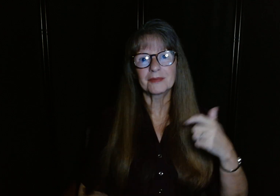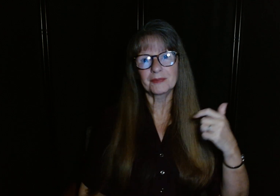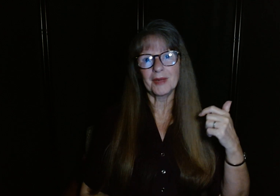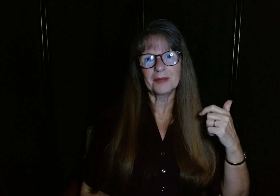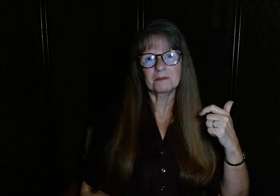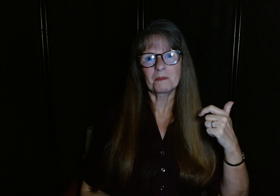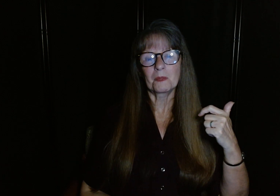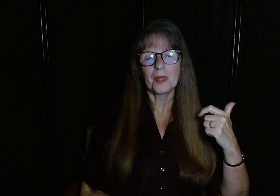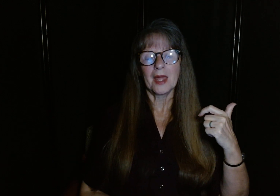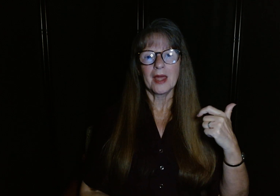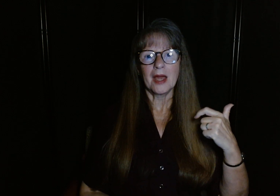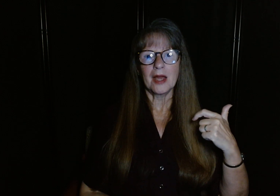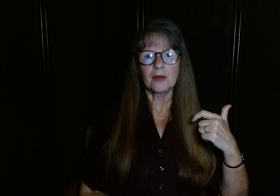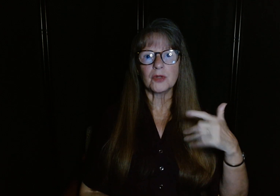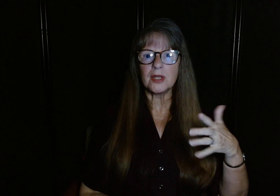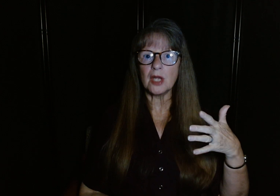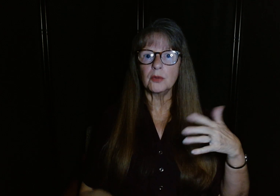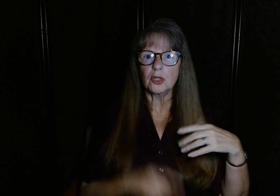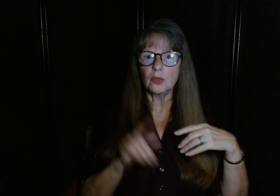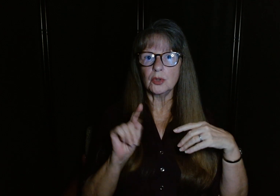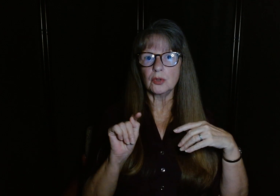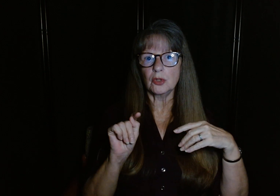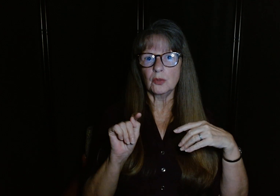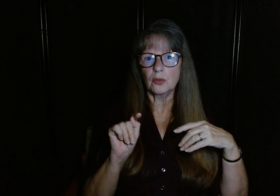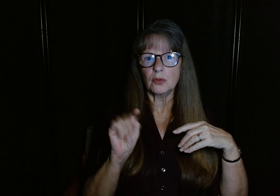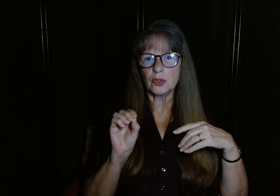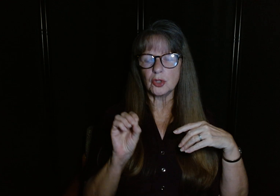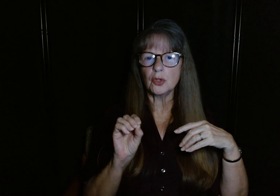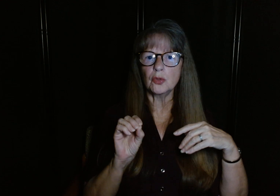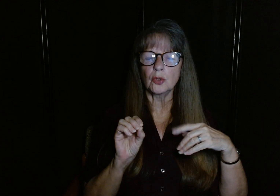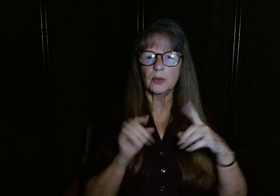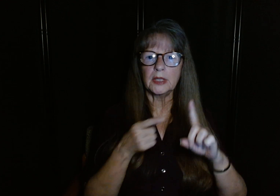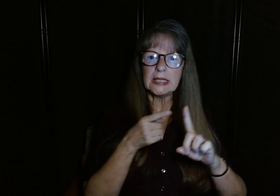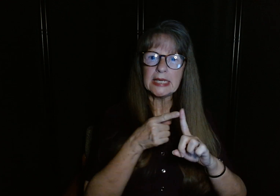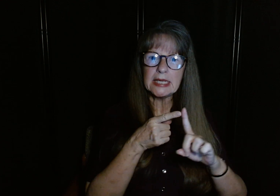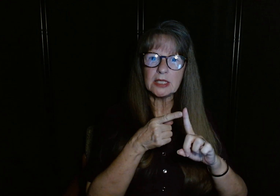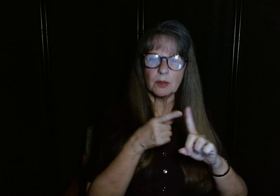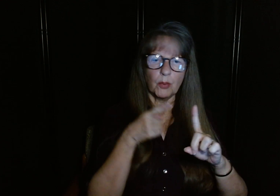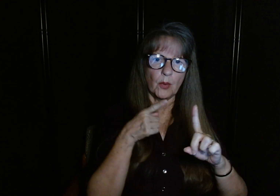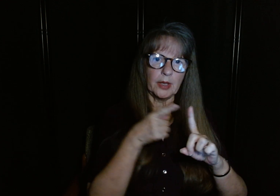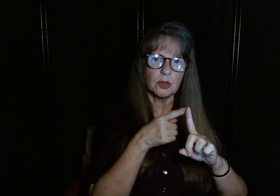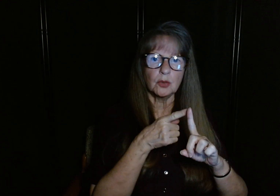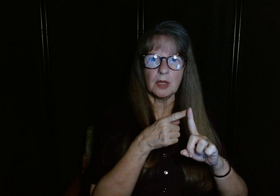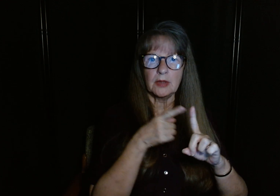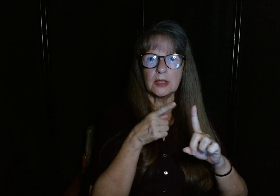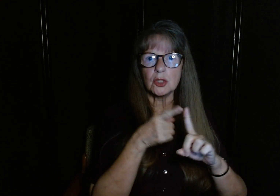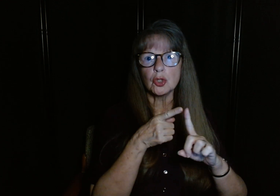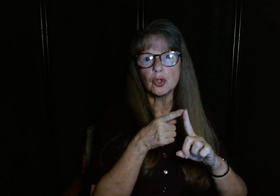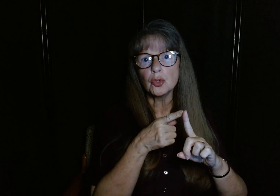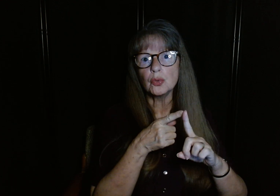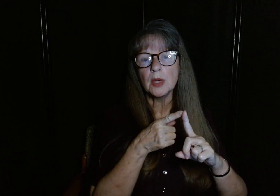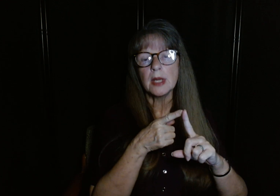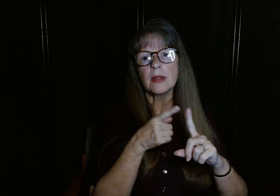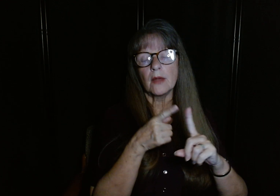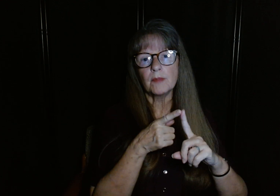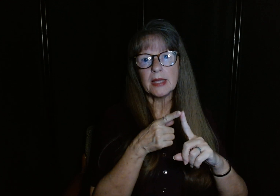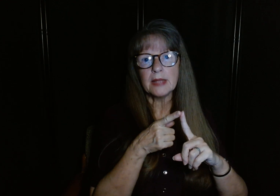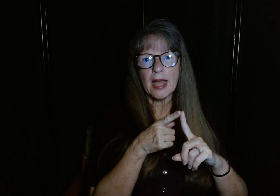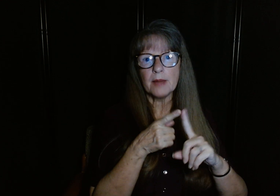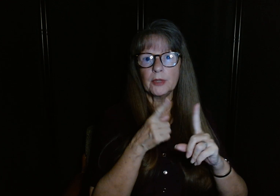right? So that's how you would use to. You don't really need to point to anything. This is to. They have made that, but you